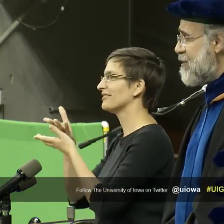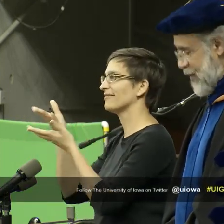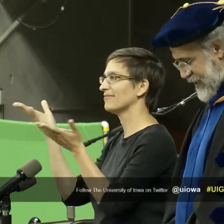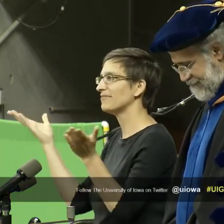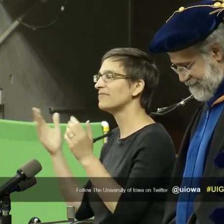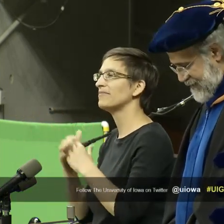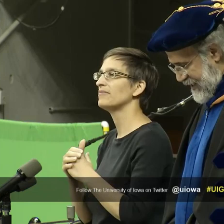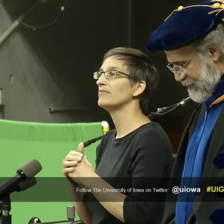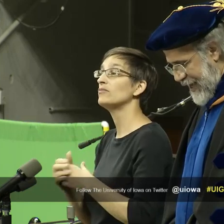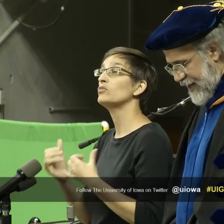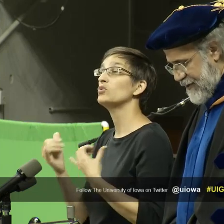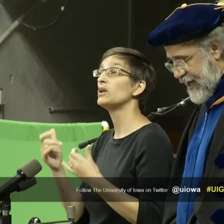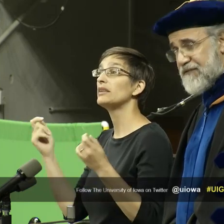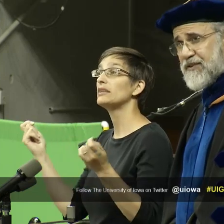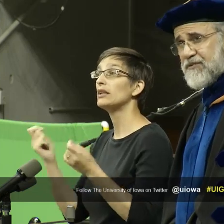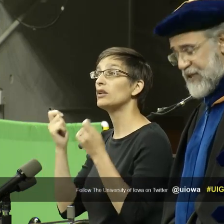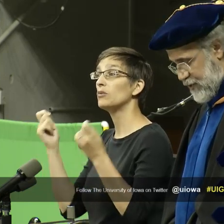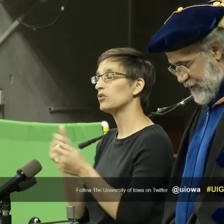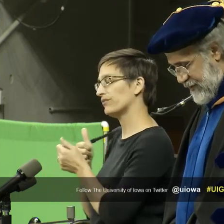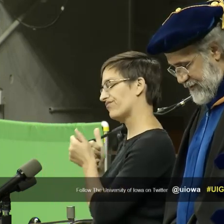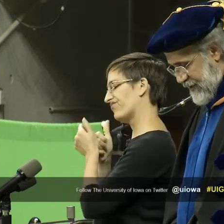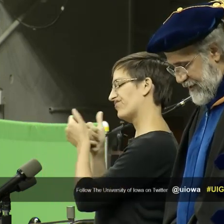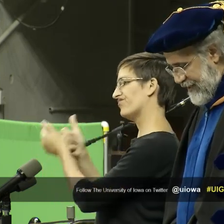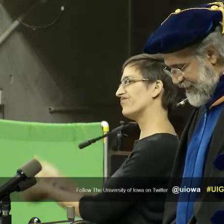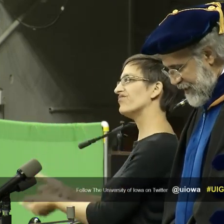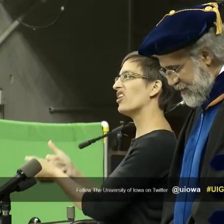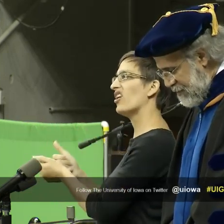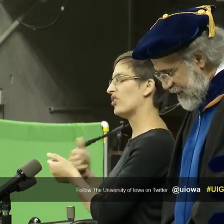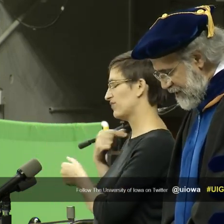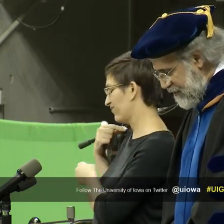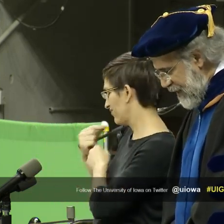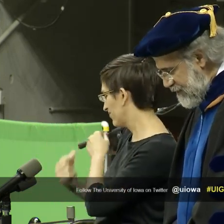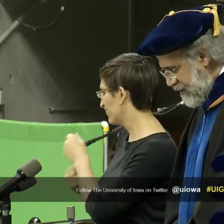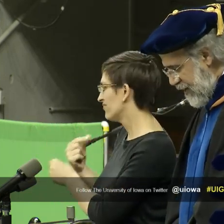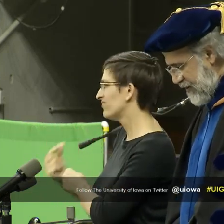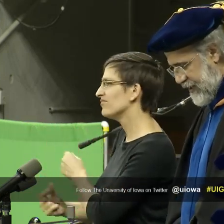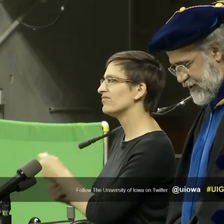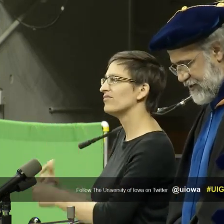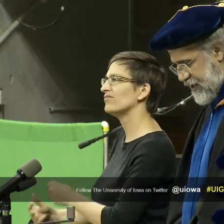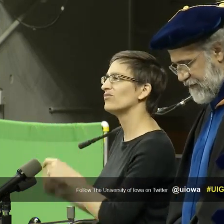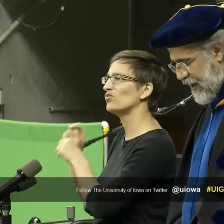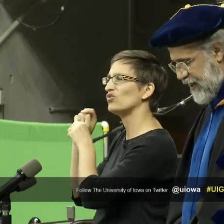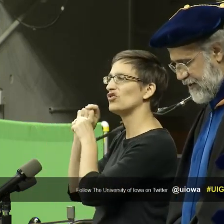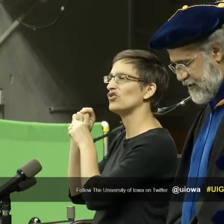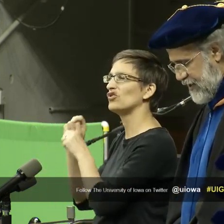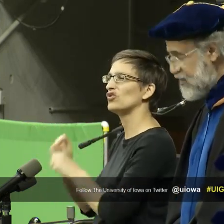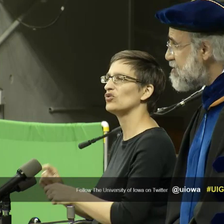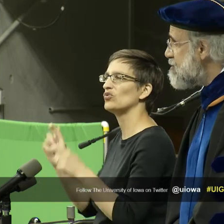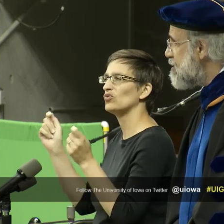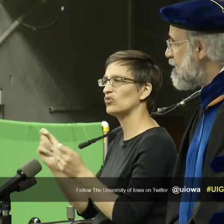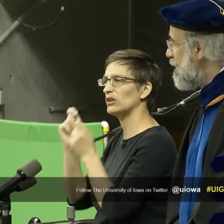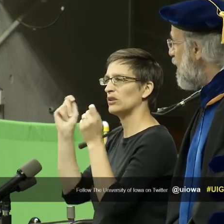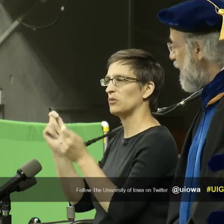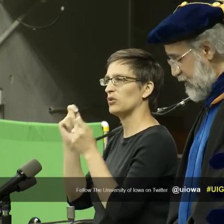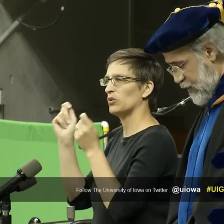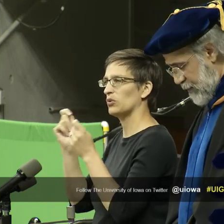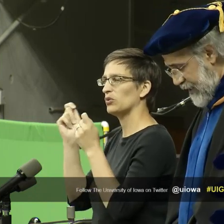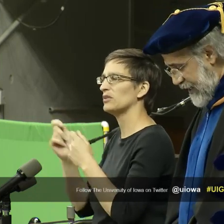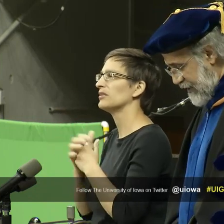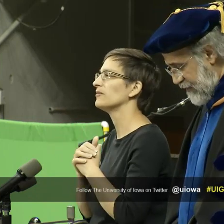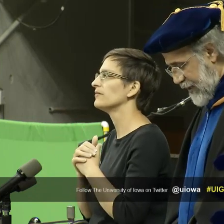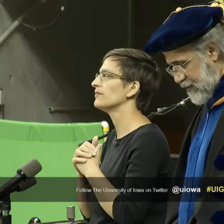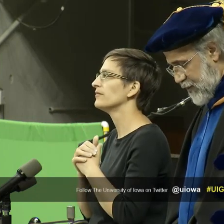Today's ceremony is patterned after a ritual that has been repeated throughout the long history of higher education and